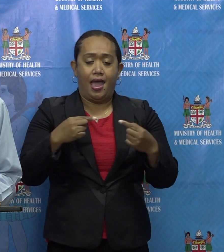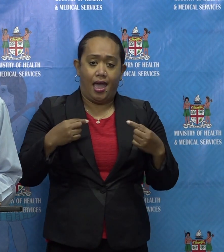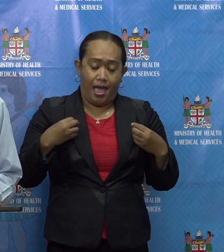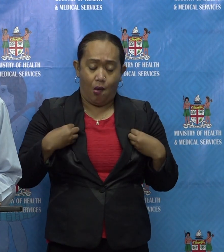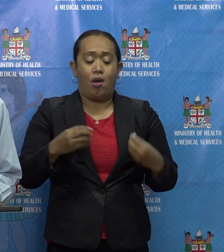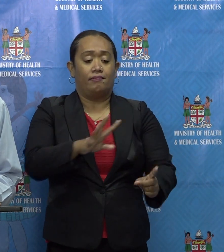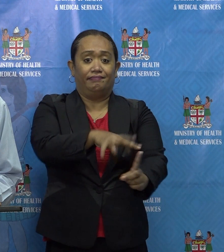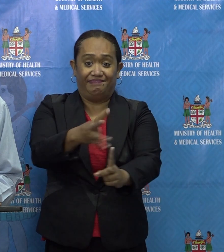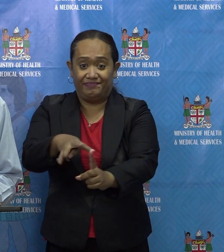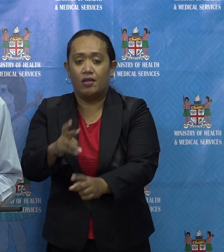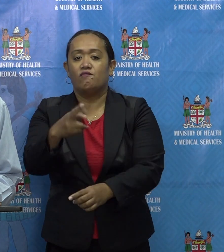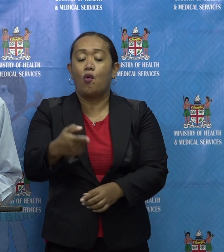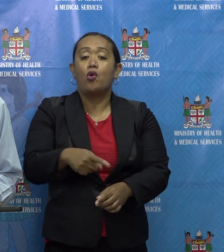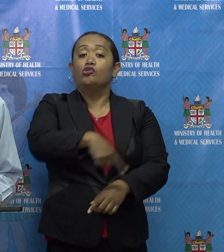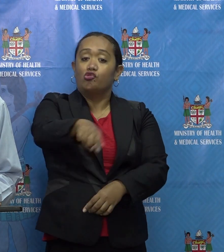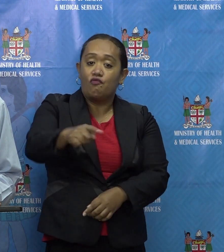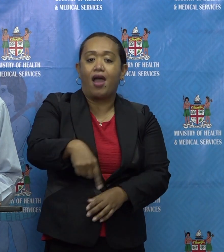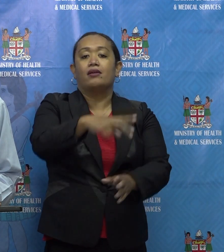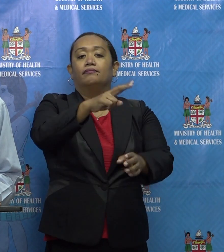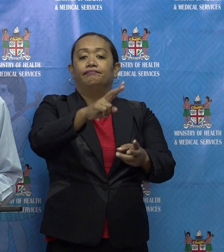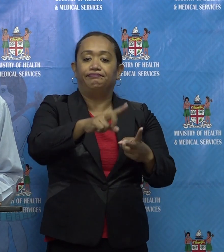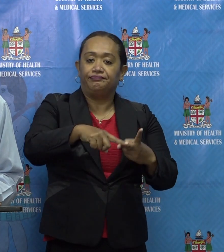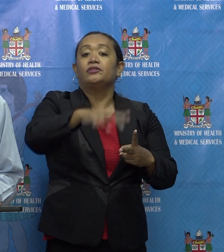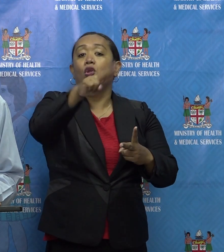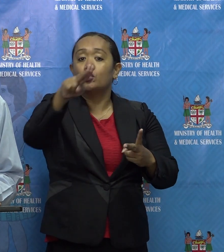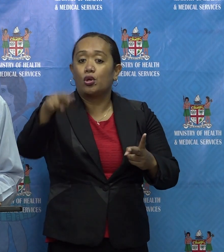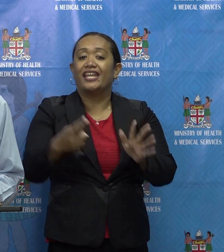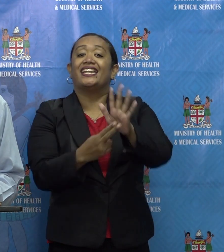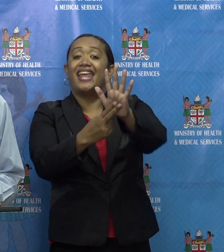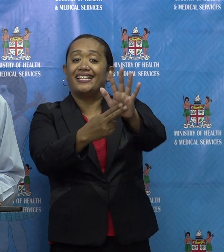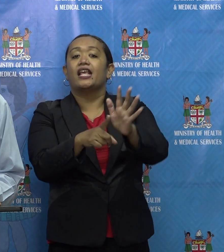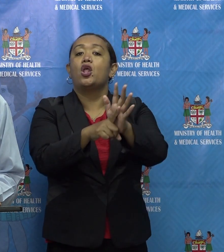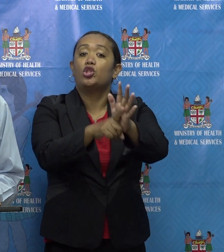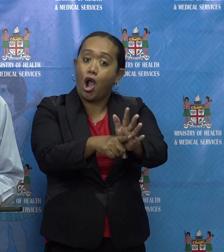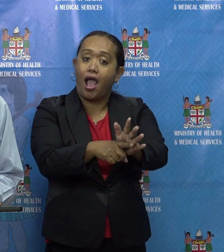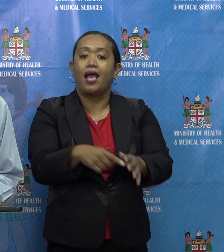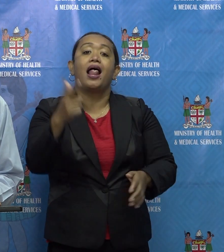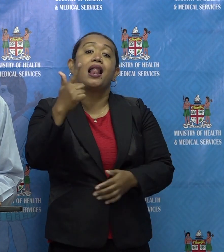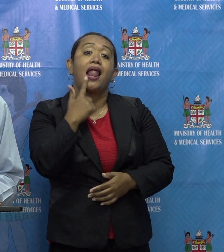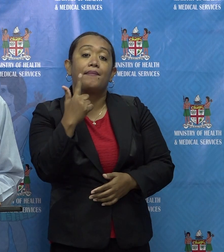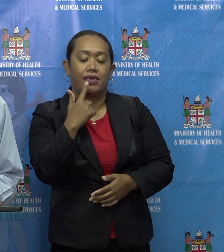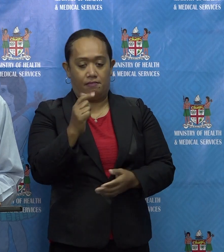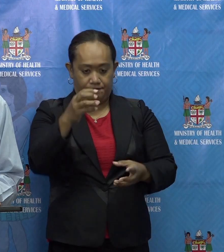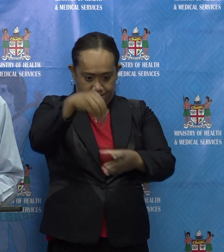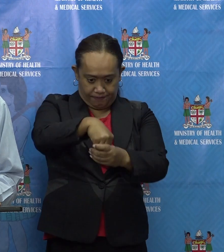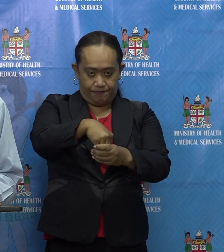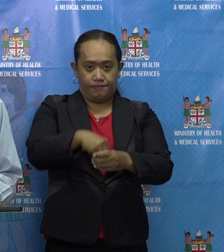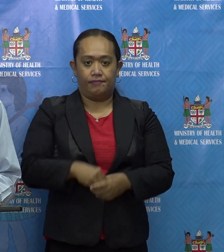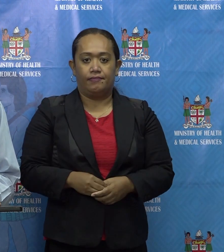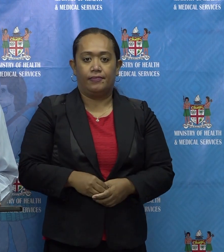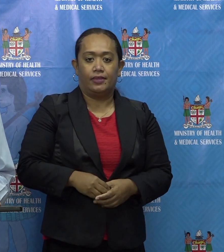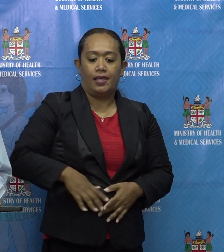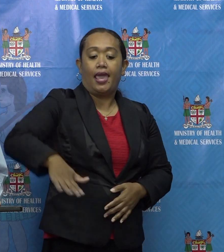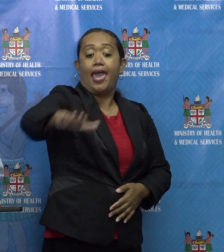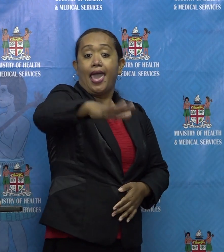Losori, Lami, Nandi, Lautoka, and Ra. While areas outside of these zones, we